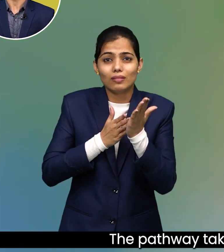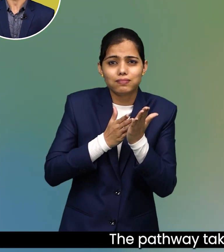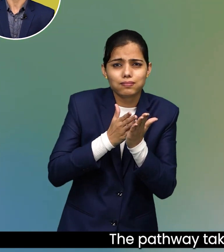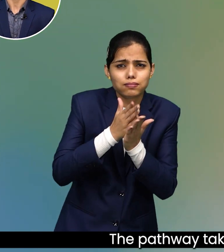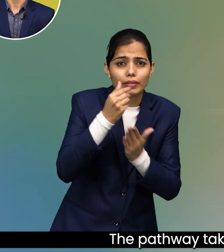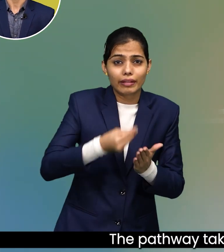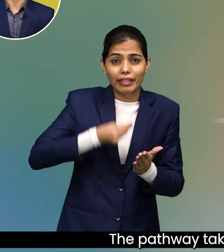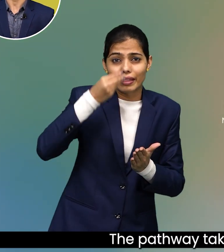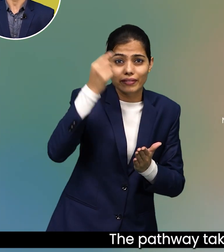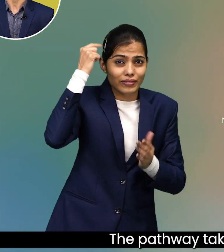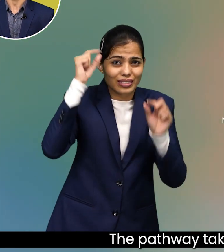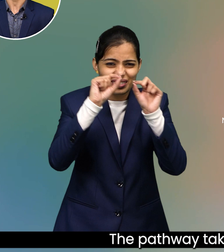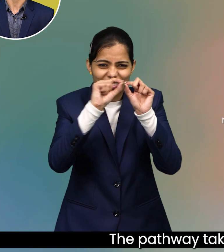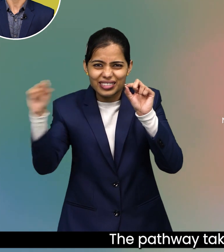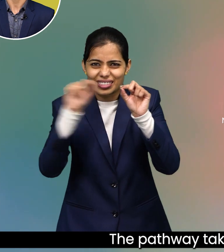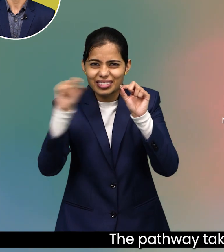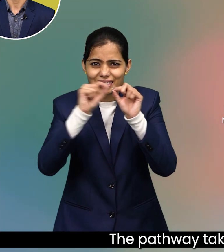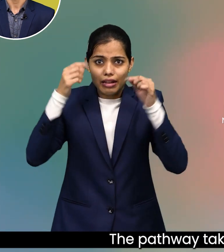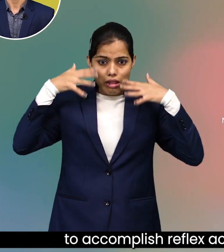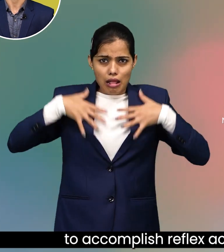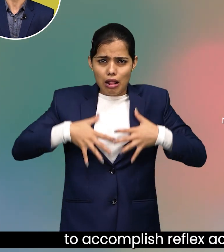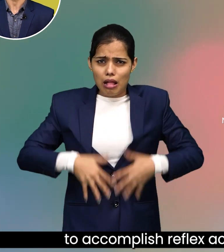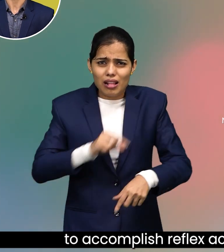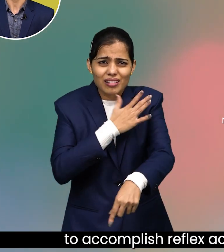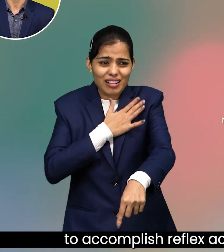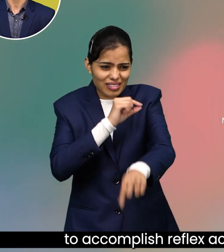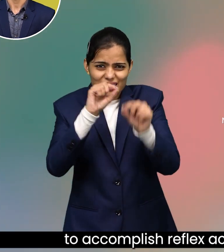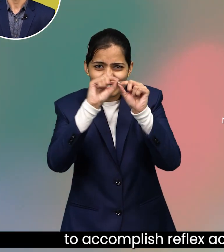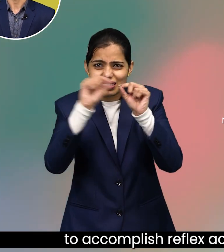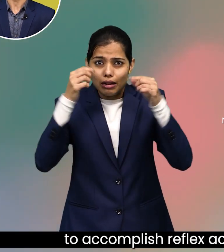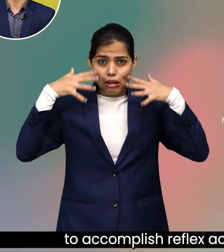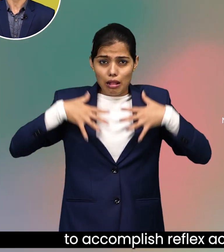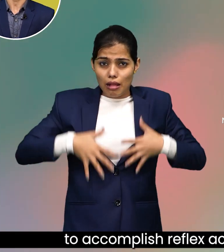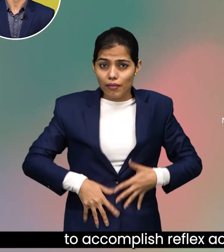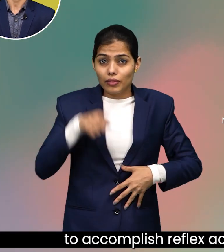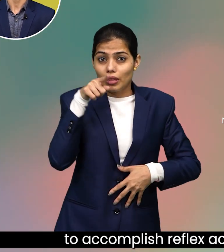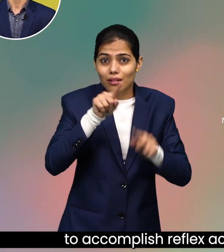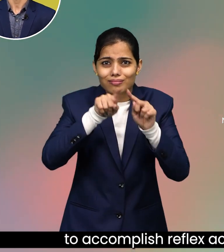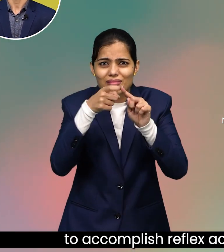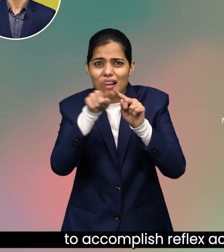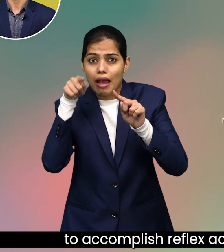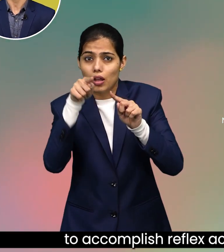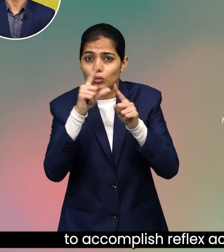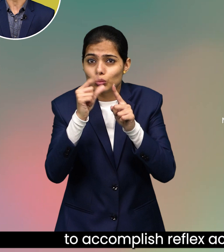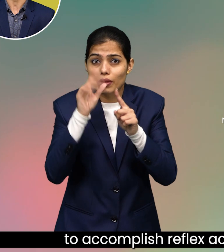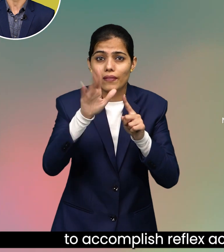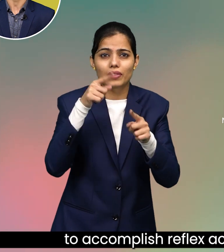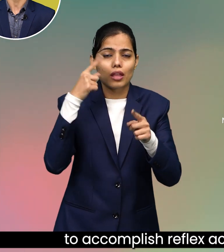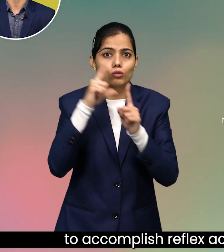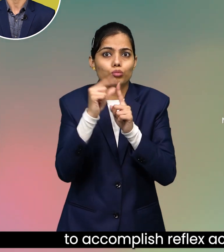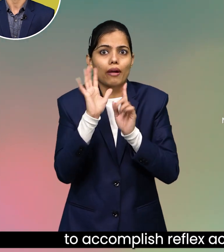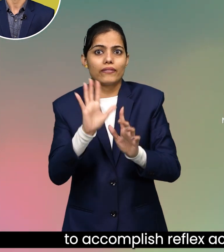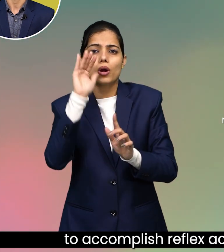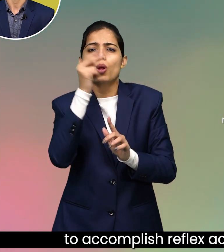The pathway taken by nerve impulse to accomplish reflex action is called the